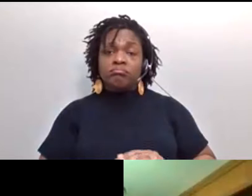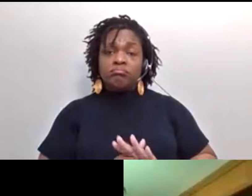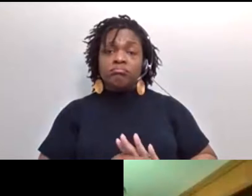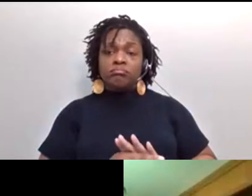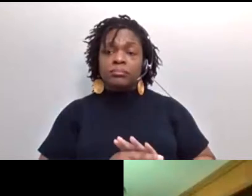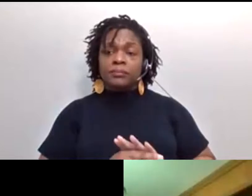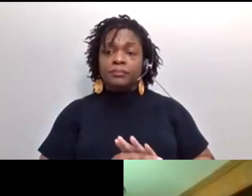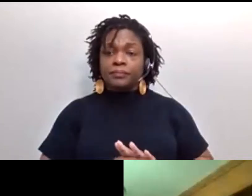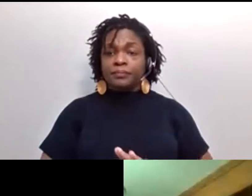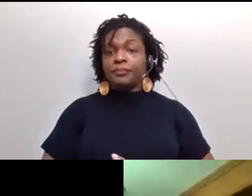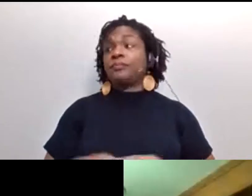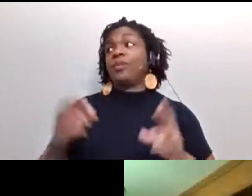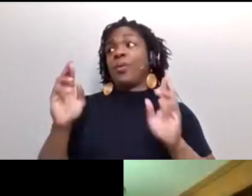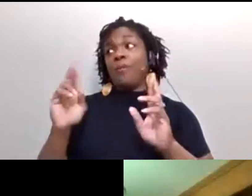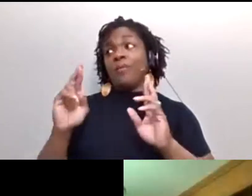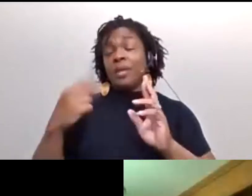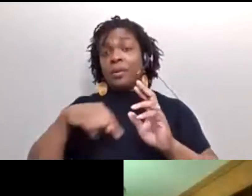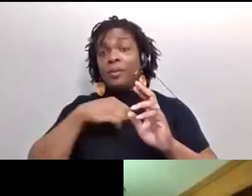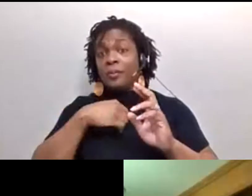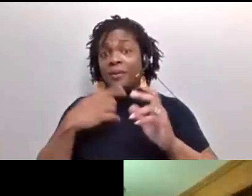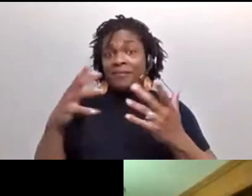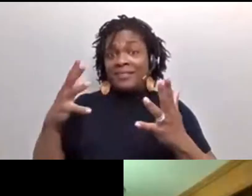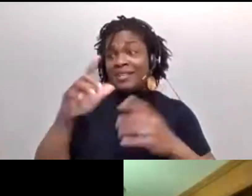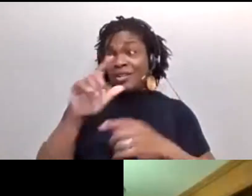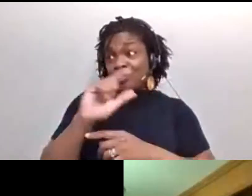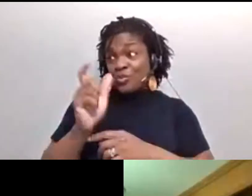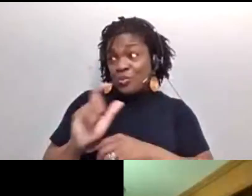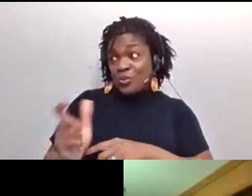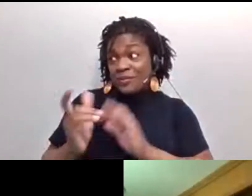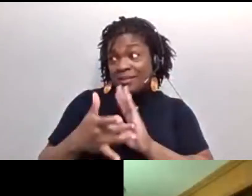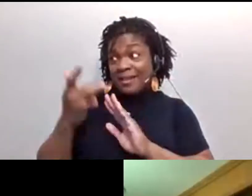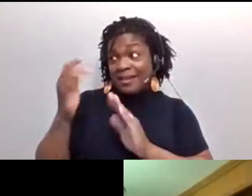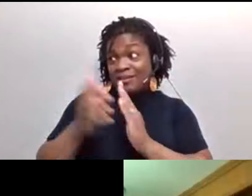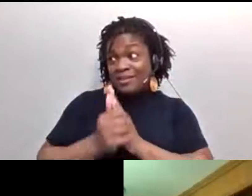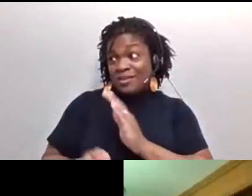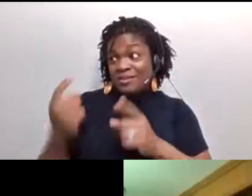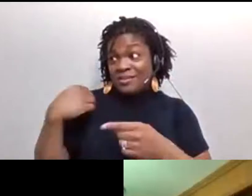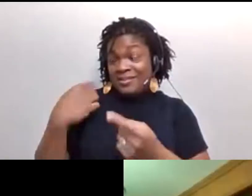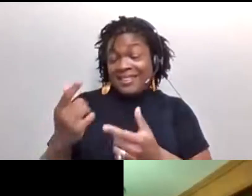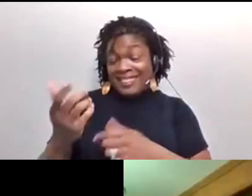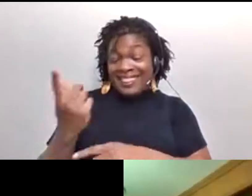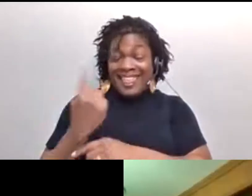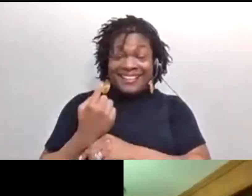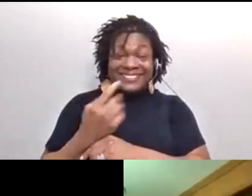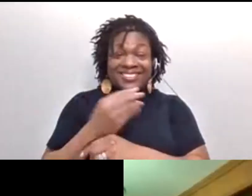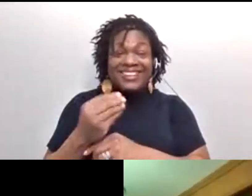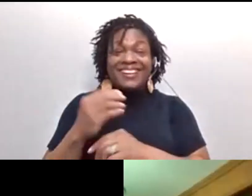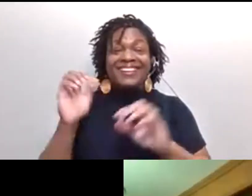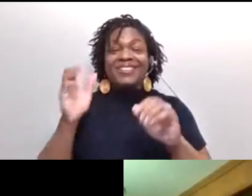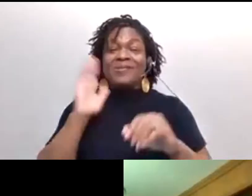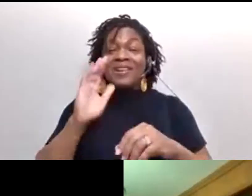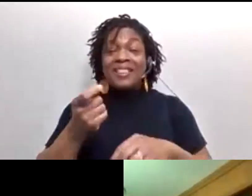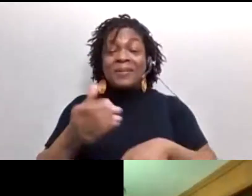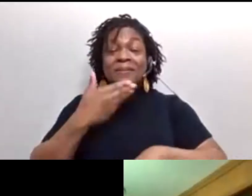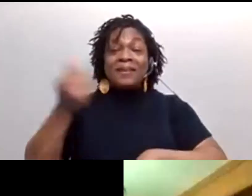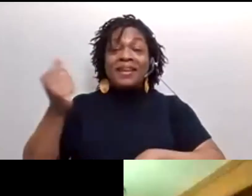So hopefully we have sharpened our Zoom technology skills since last year, and maybe be just a little bit better, although last